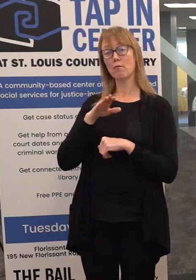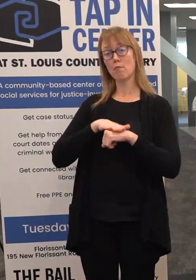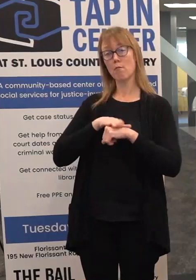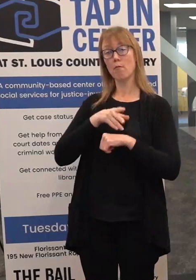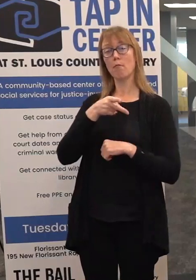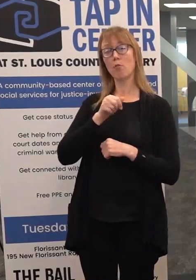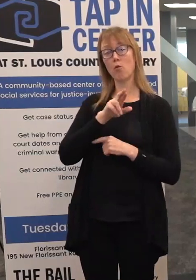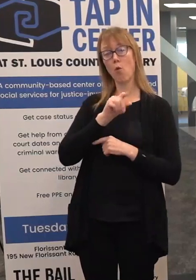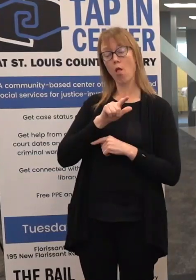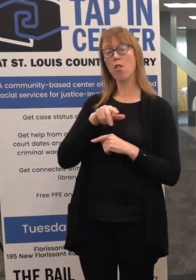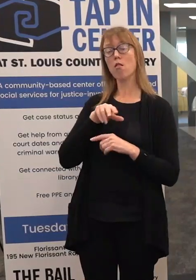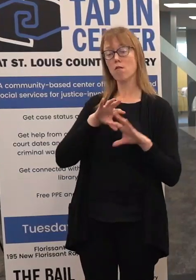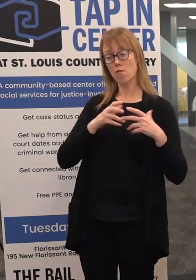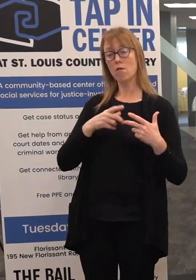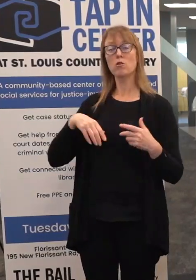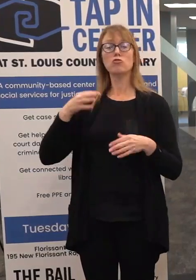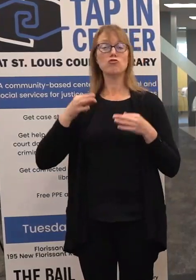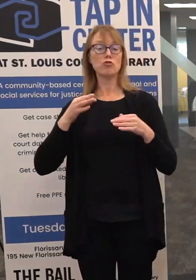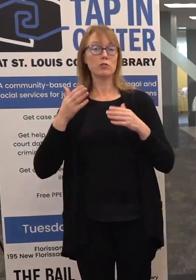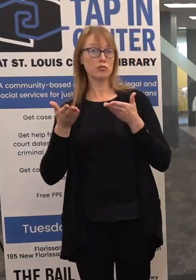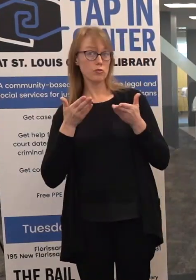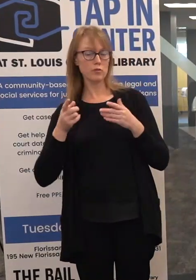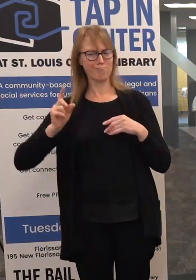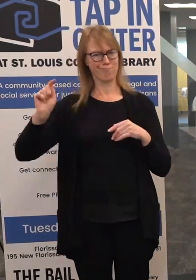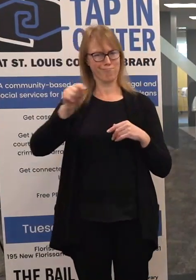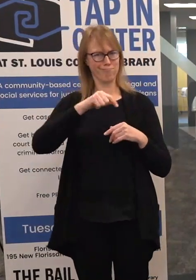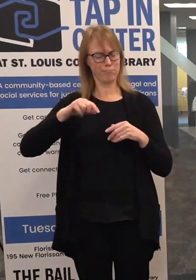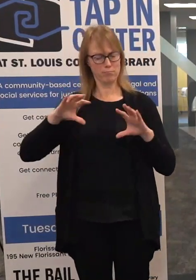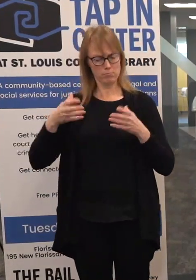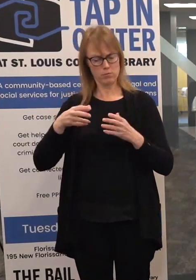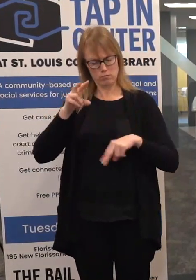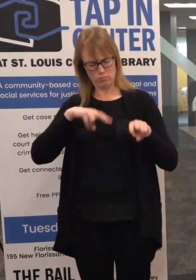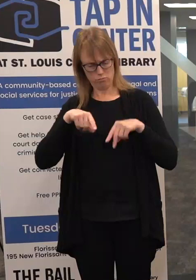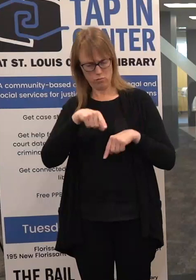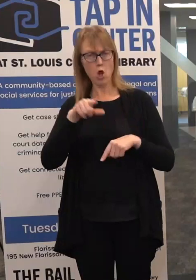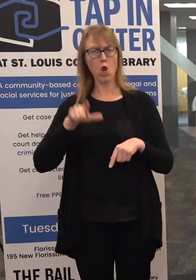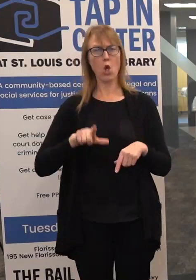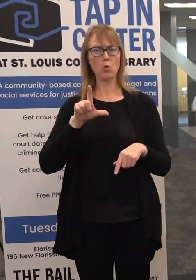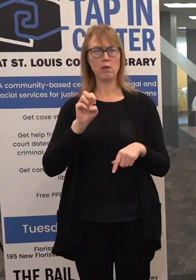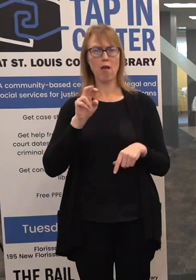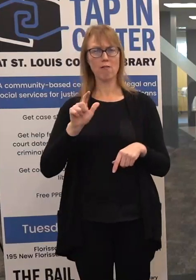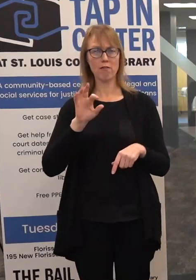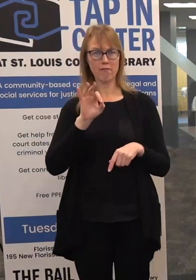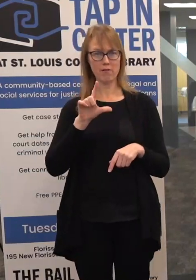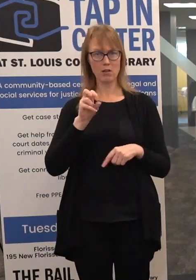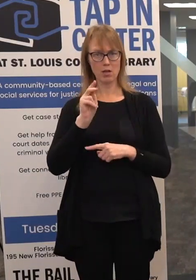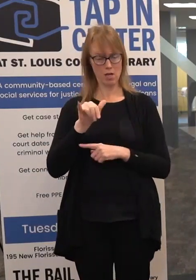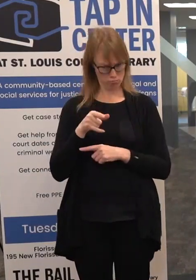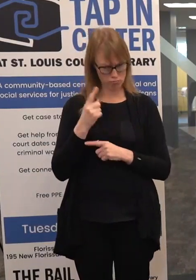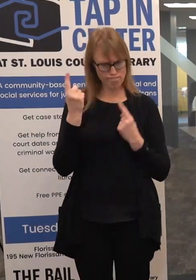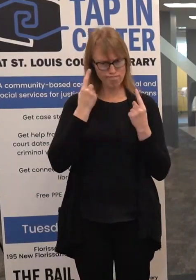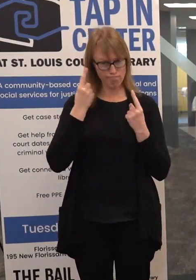from Justice Services to review each case of a low-level felony to determine a possible release strategy.